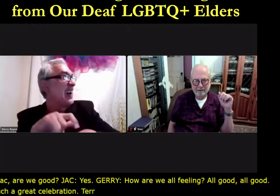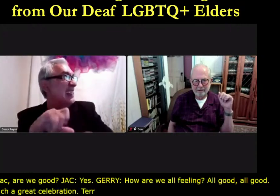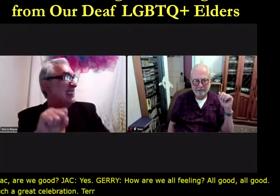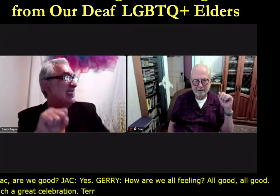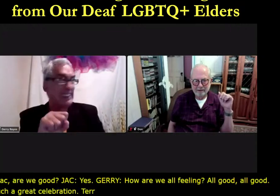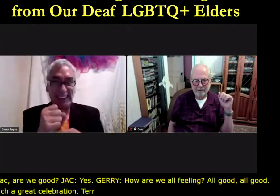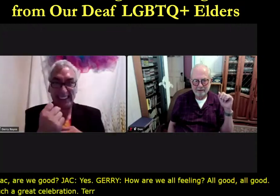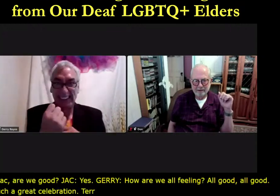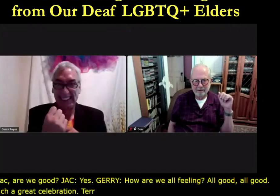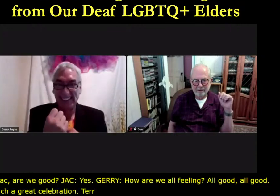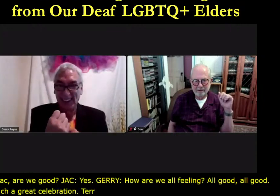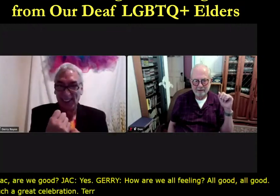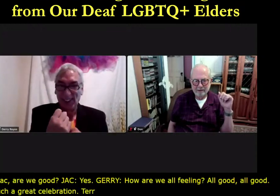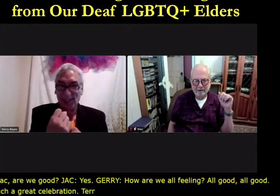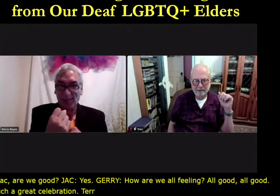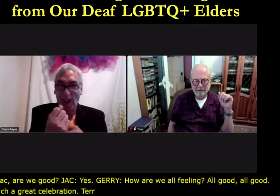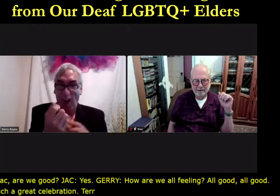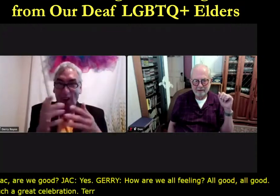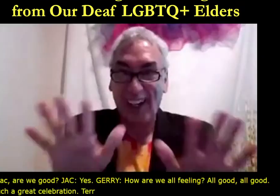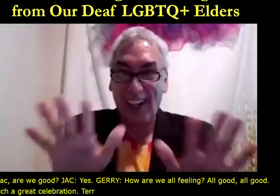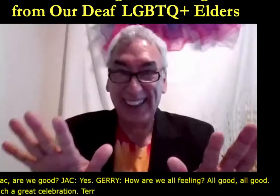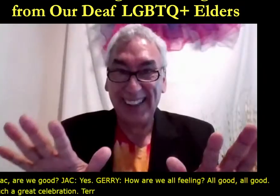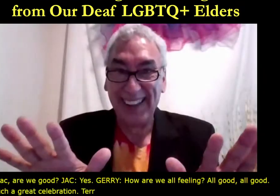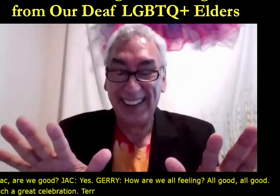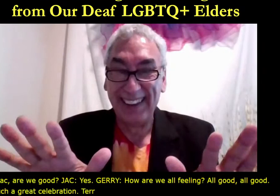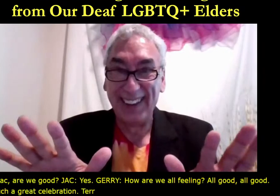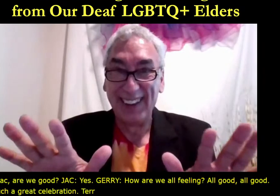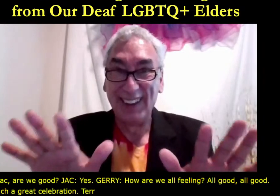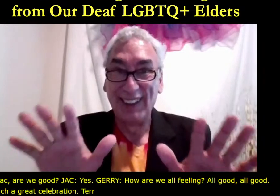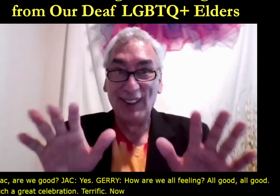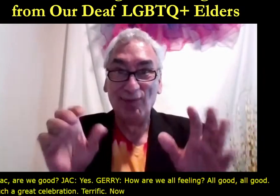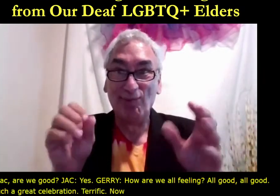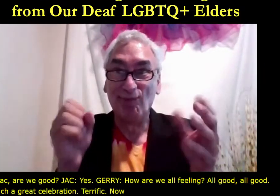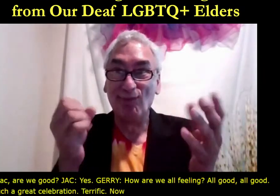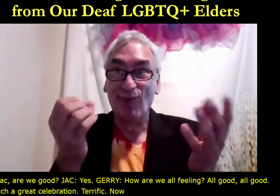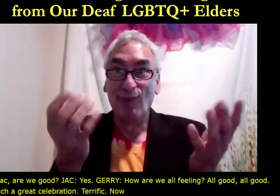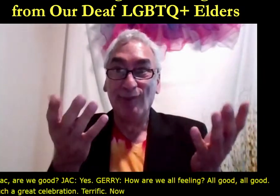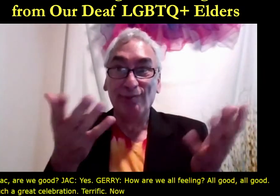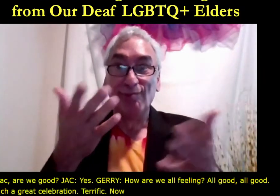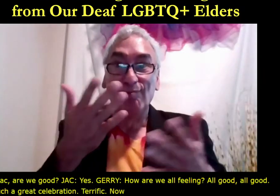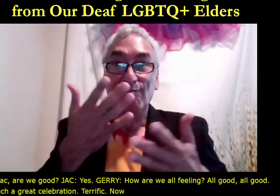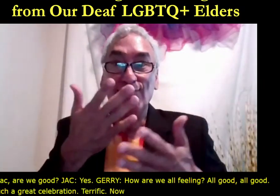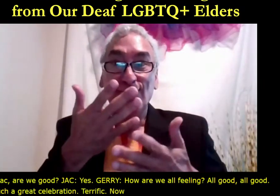Now, so it's done. The time has passed.